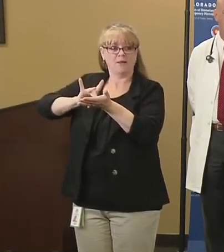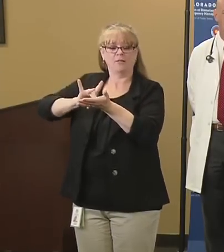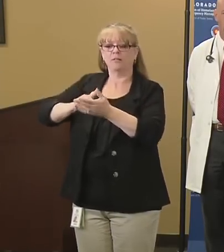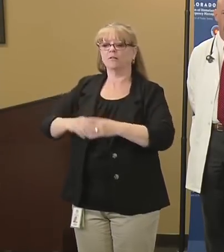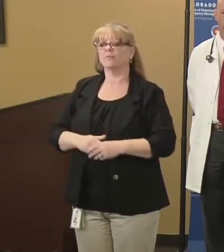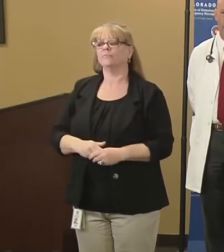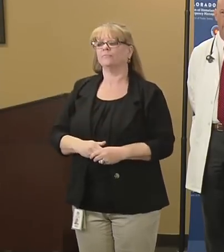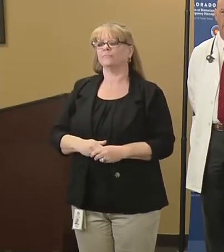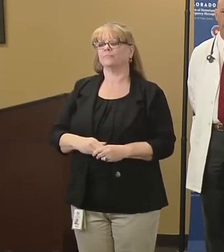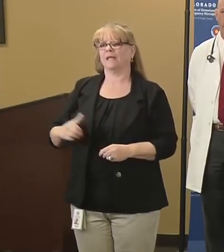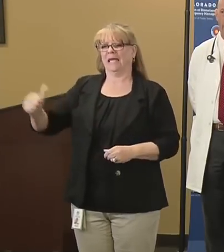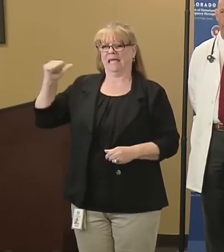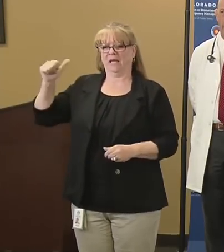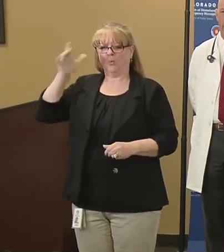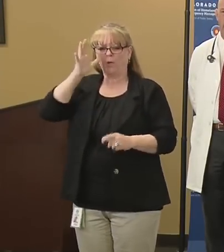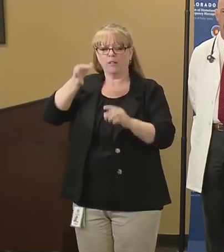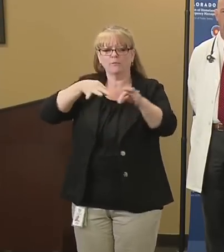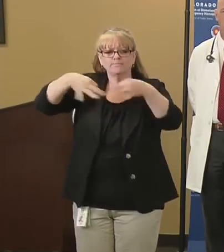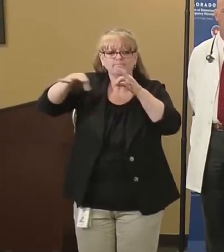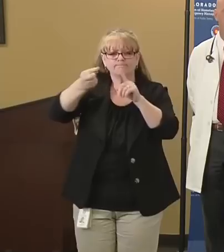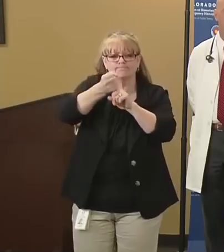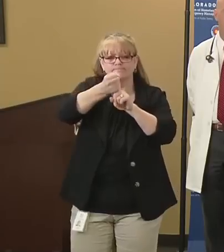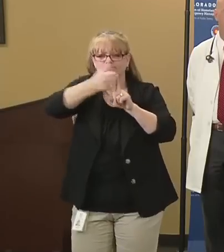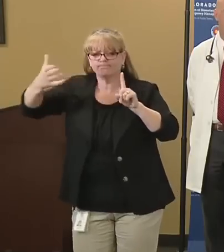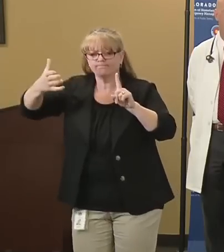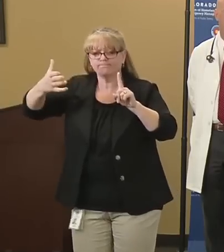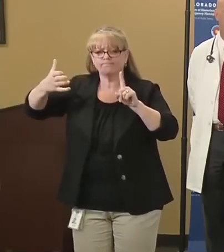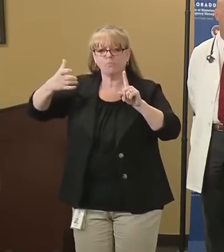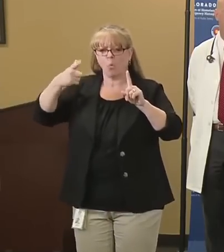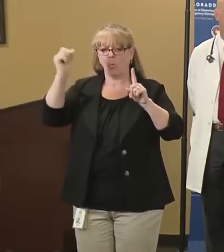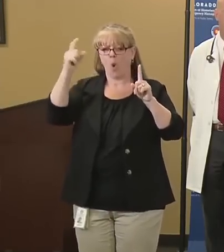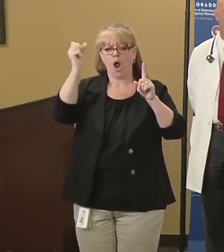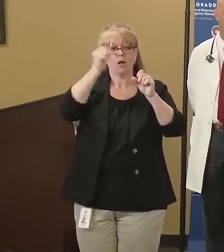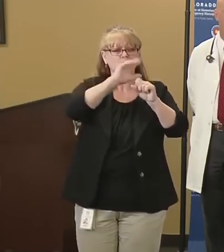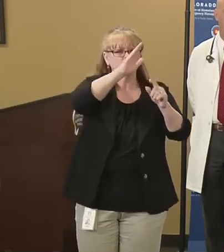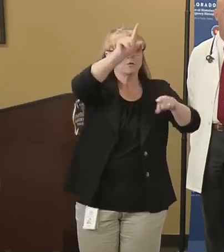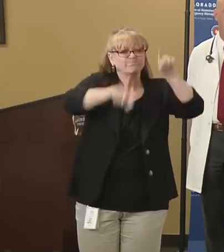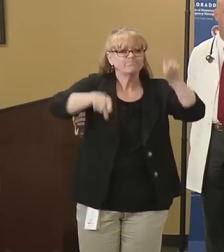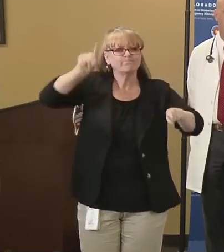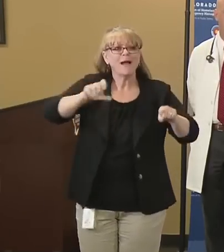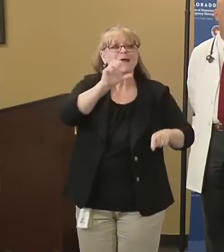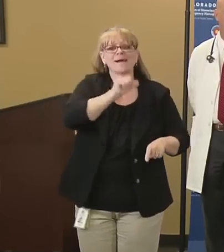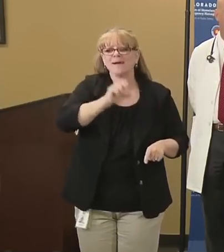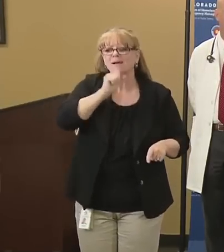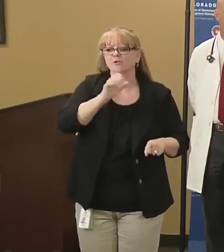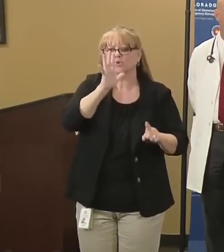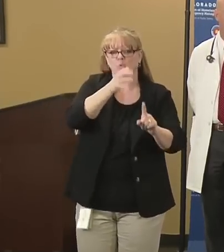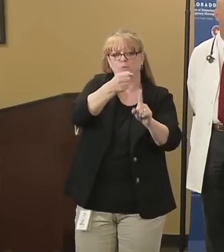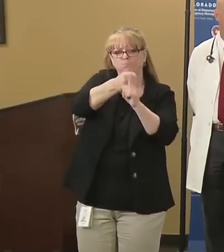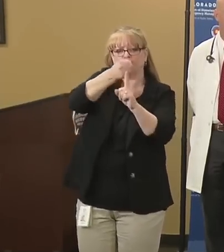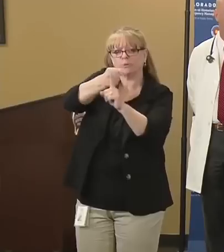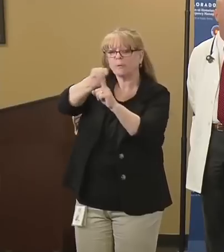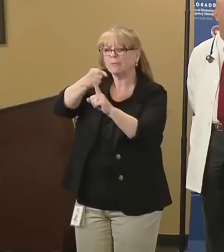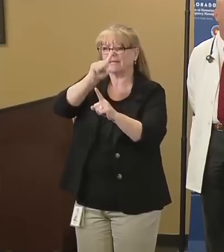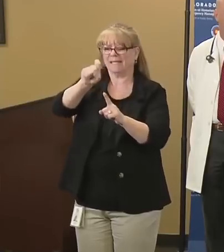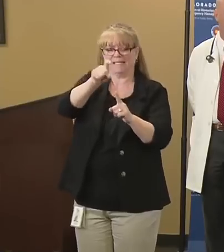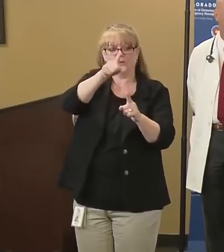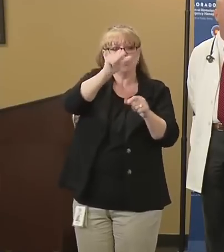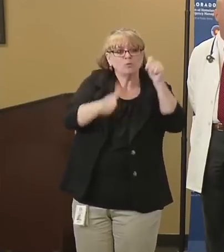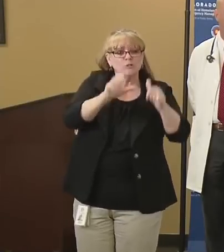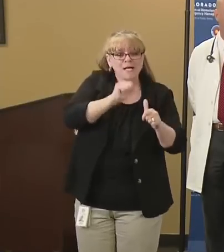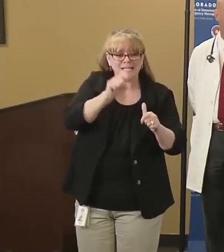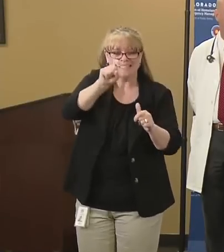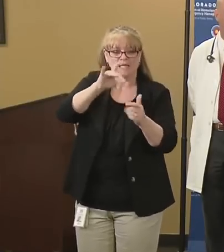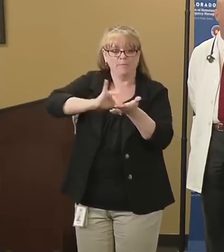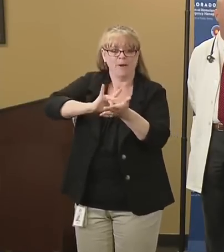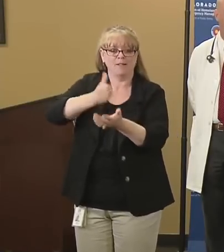clinically from people of all ages that are in need of immediate medical attention to save their lives. He'll also be